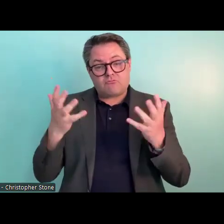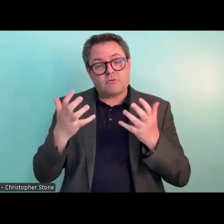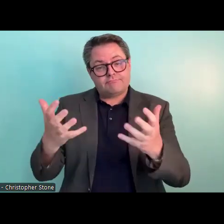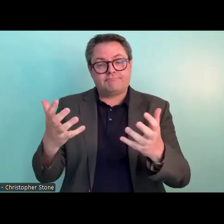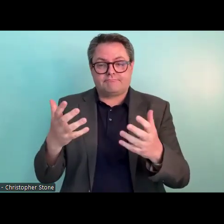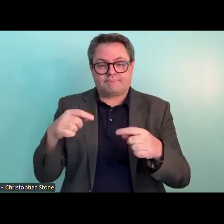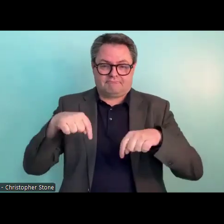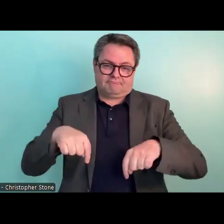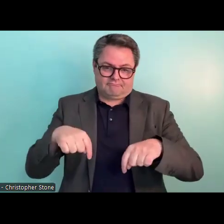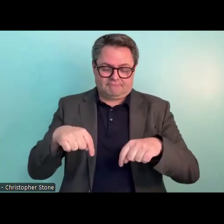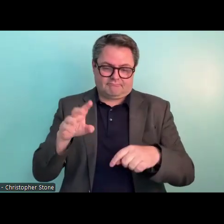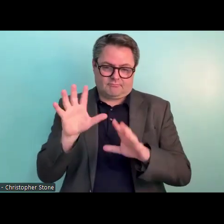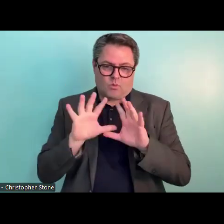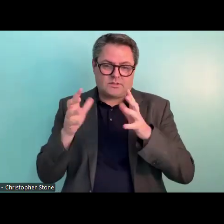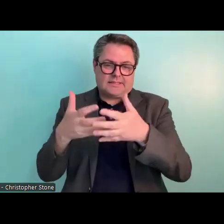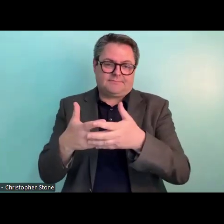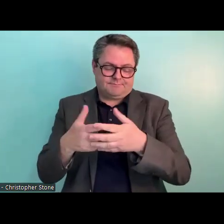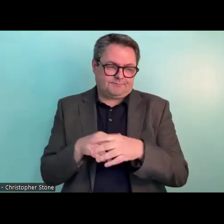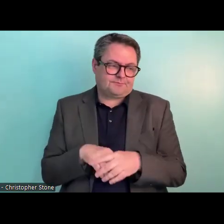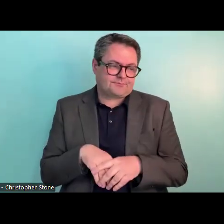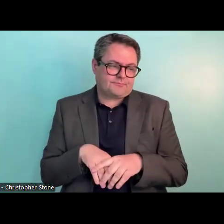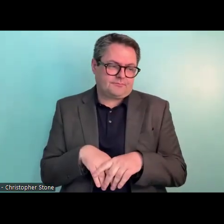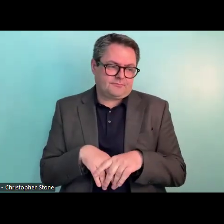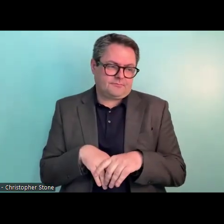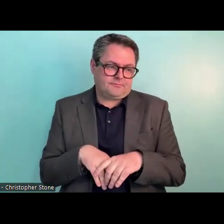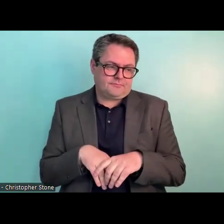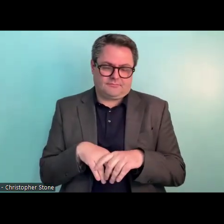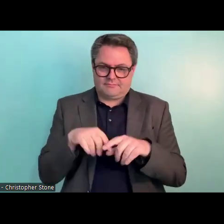So welcome to the WASLI General Assembly.